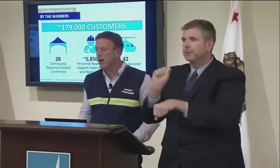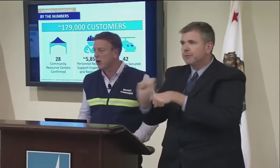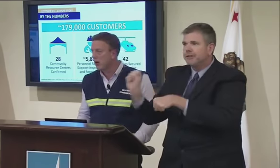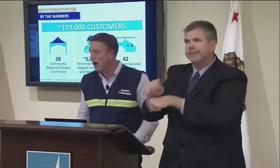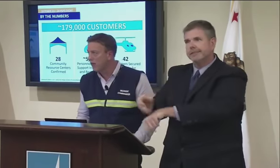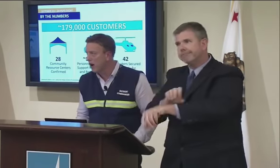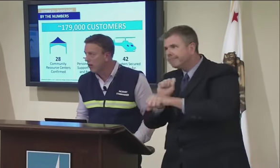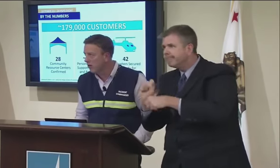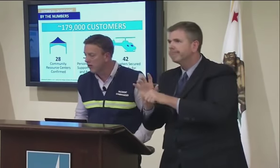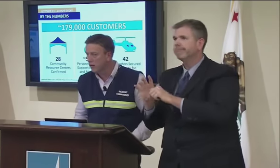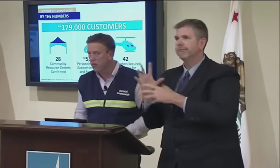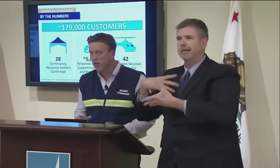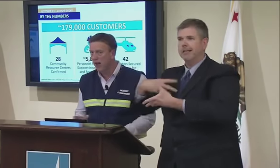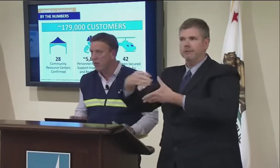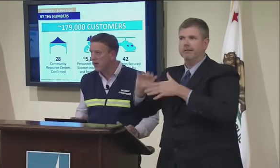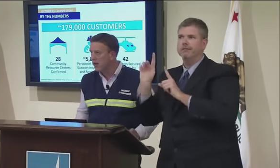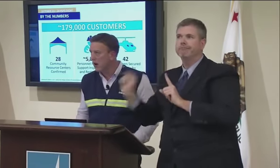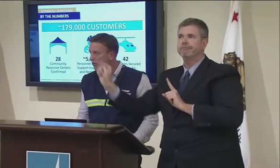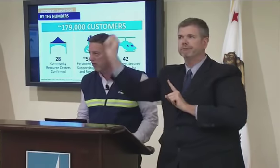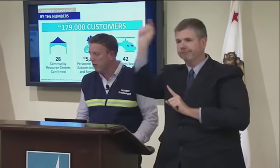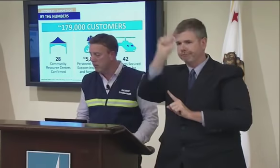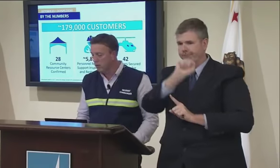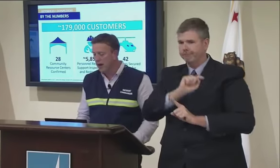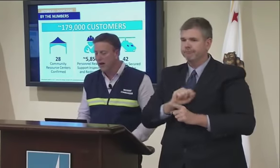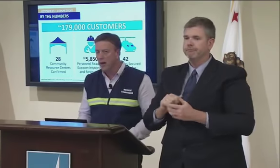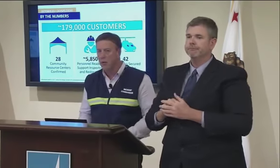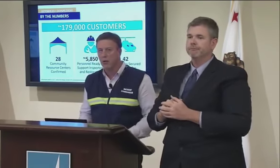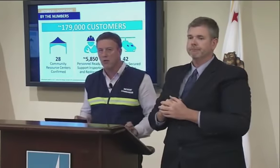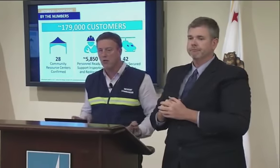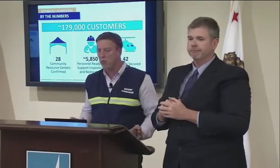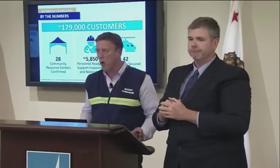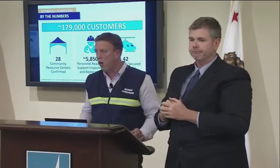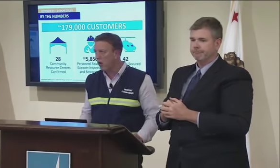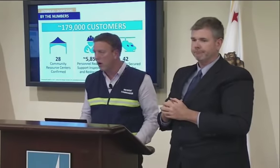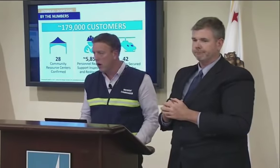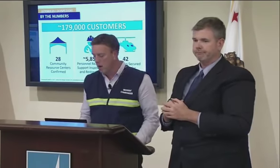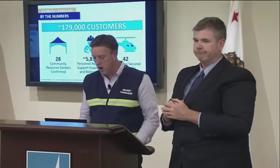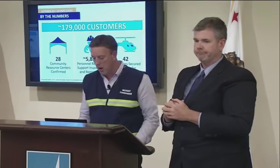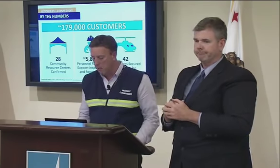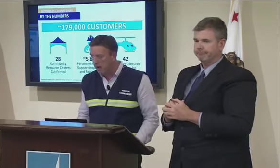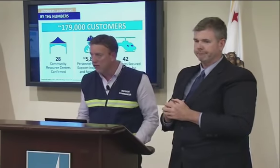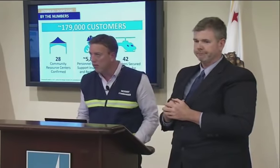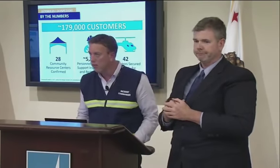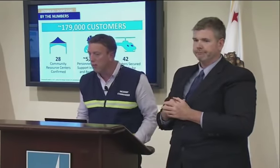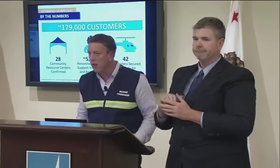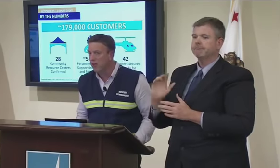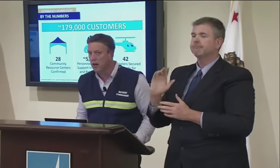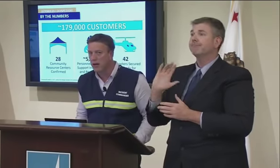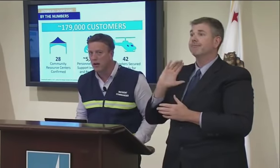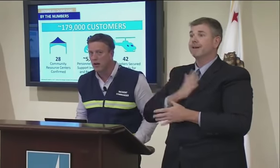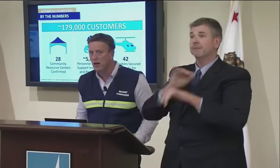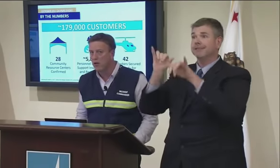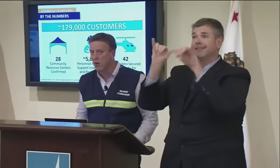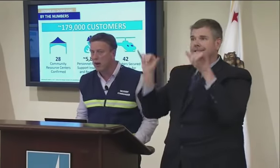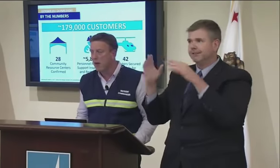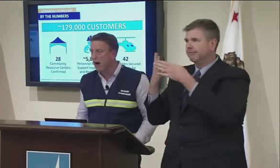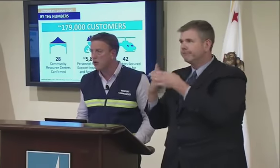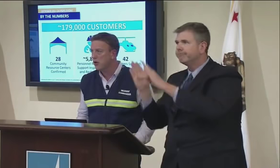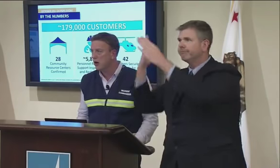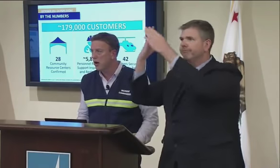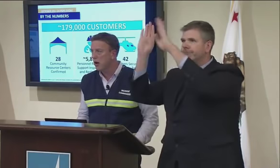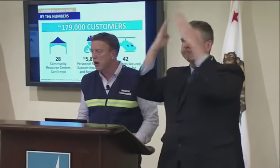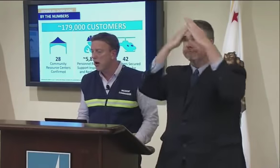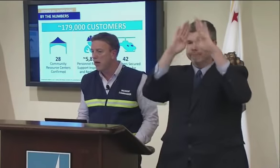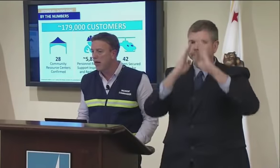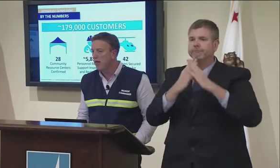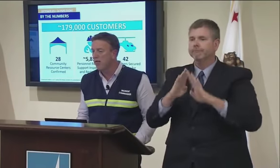of sectionalizing our system, segmenting our system, breaking it up into smaller pieces, placing it into a